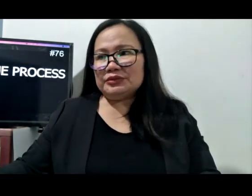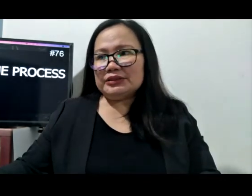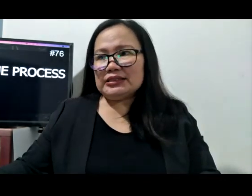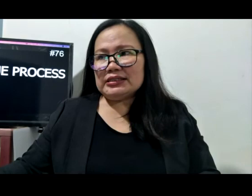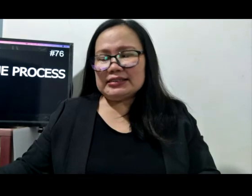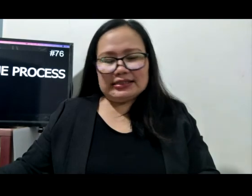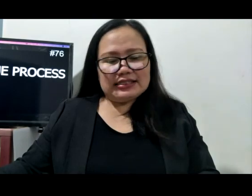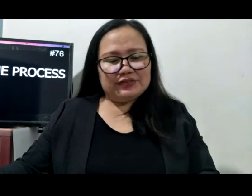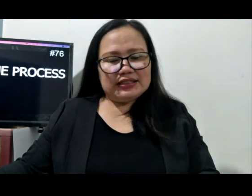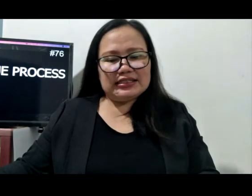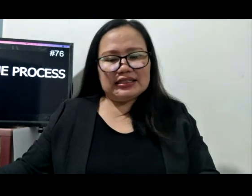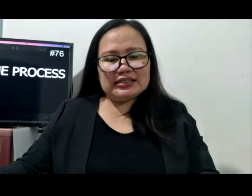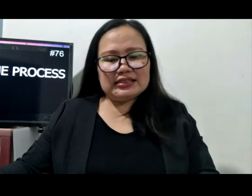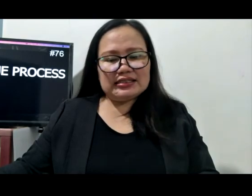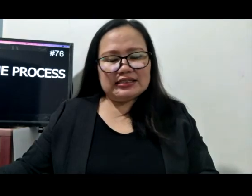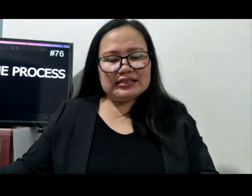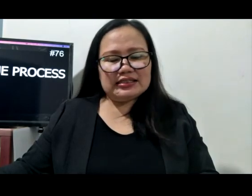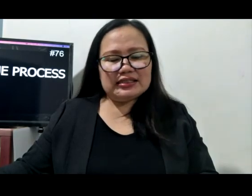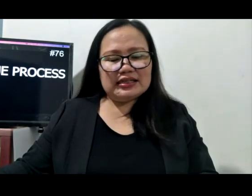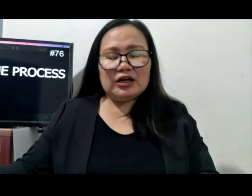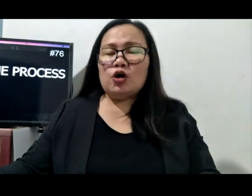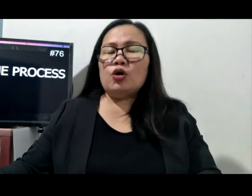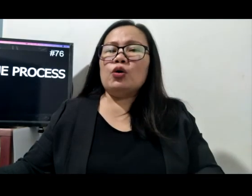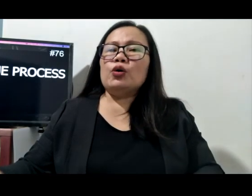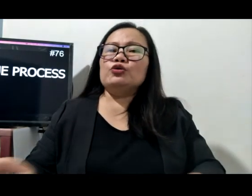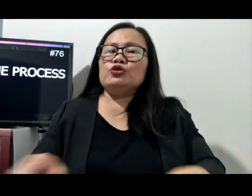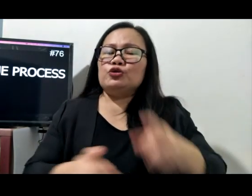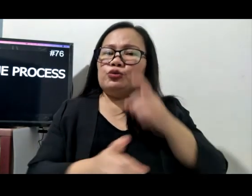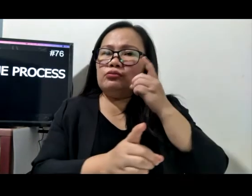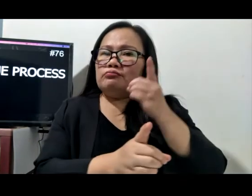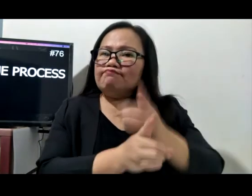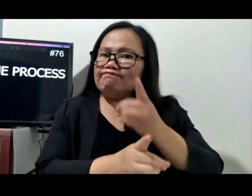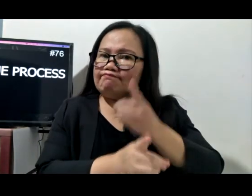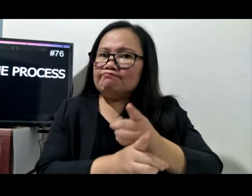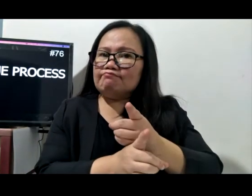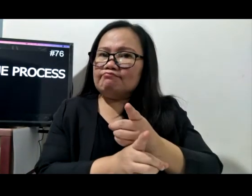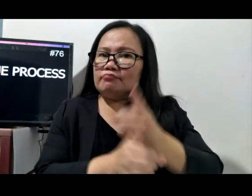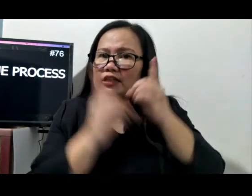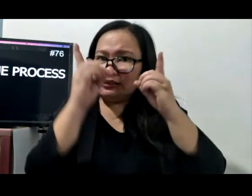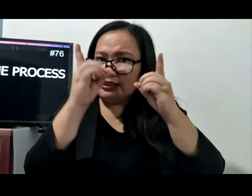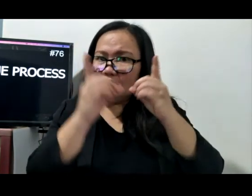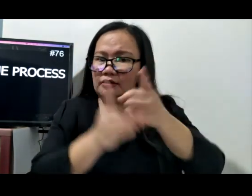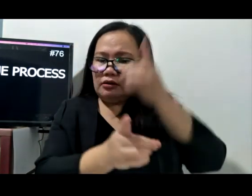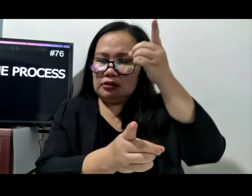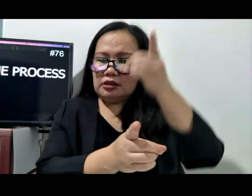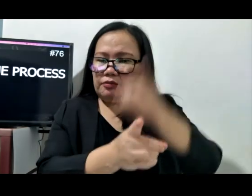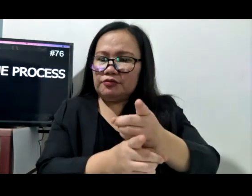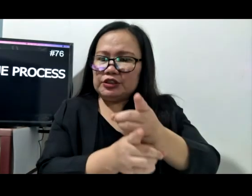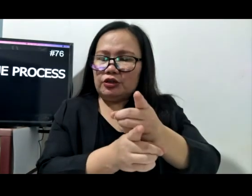Number 76. Jew. Letter D. Top of each other.